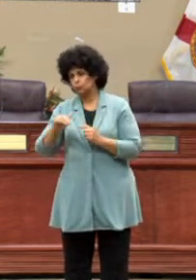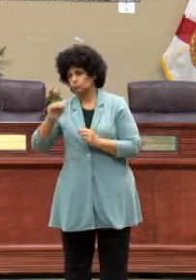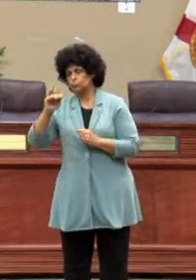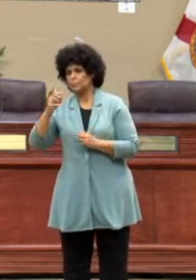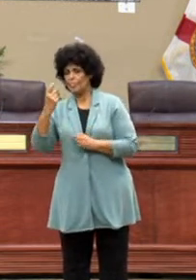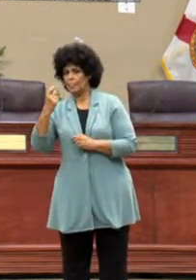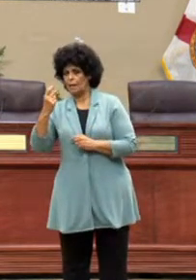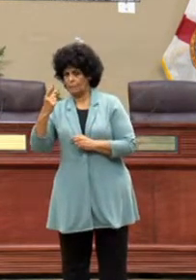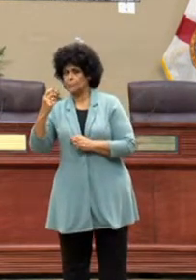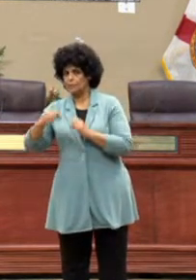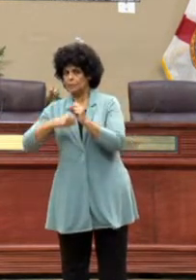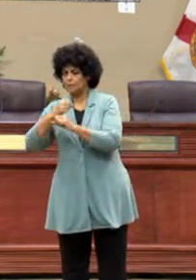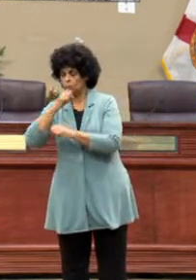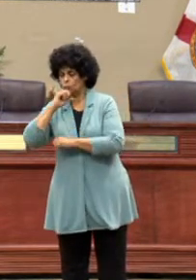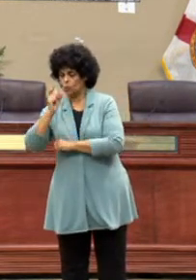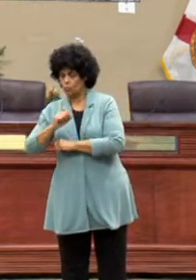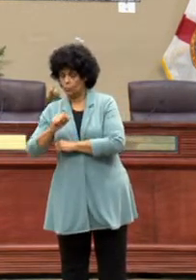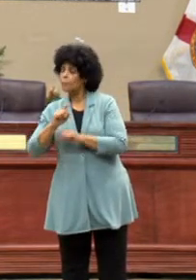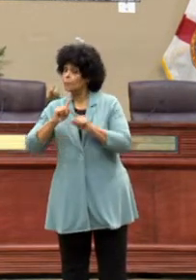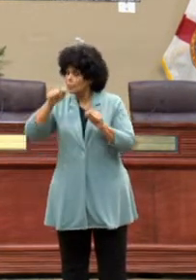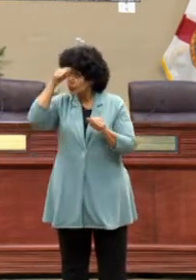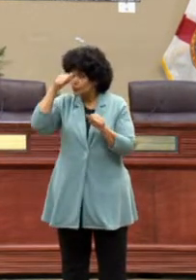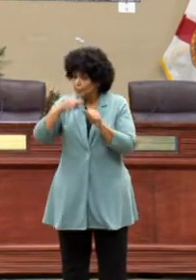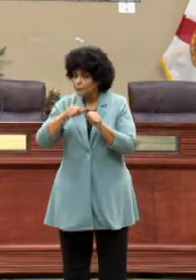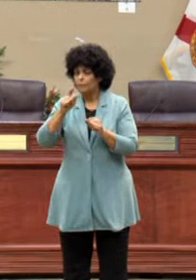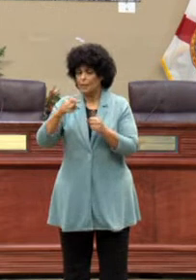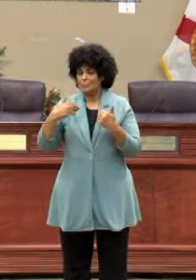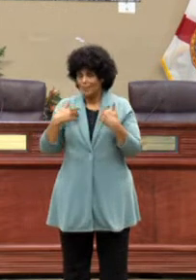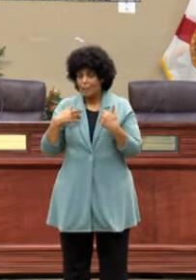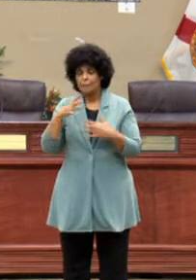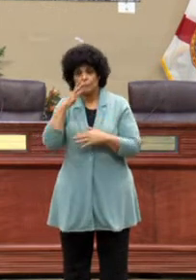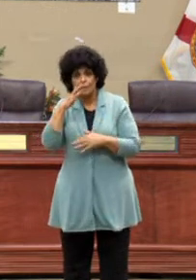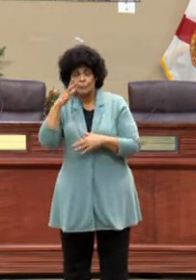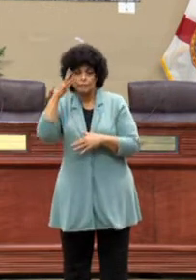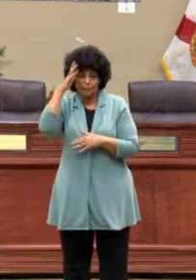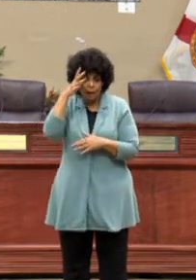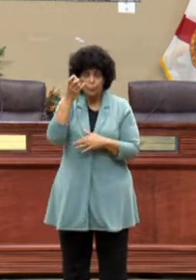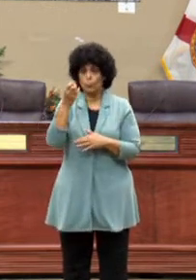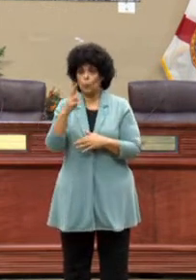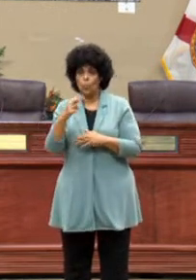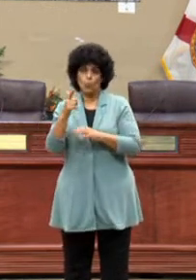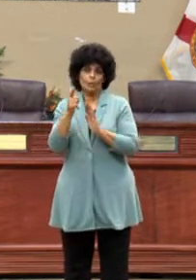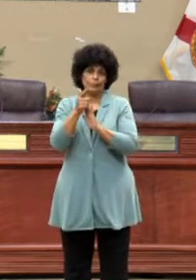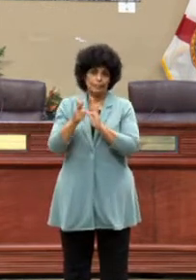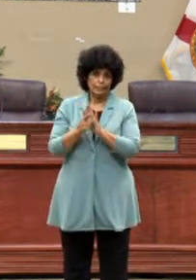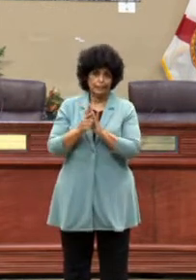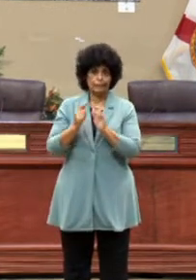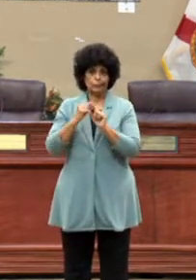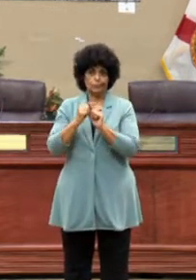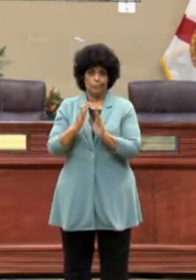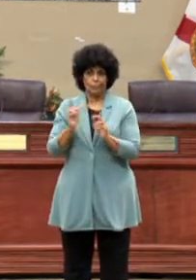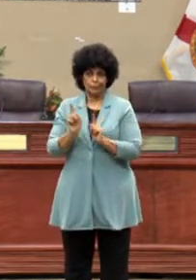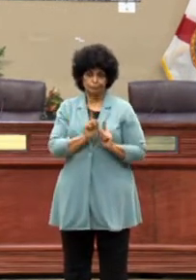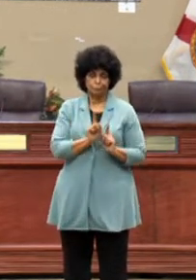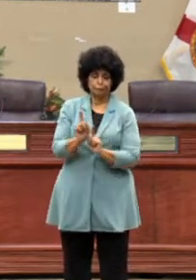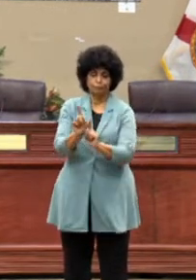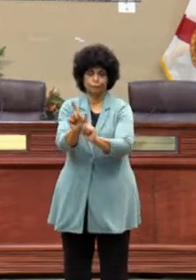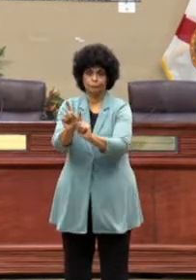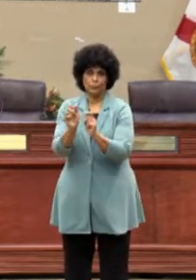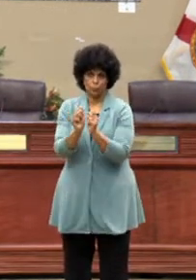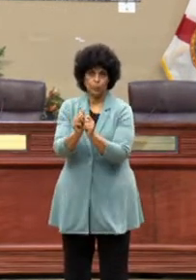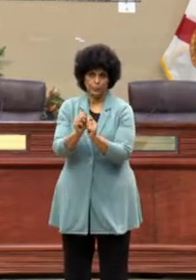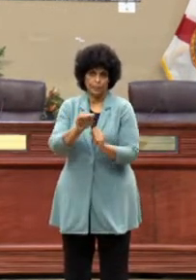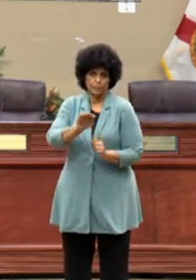and remember that a legal guardian must be present. If you can't get to Barnett Park, there are many